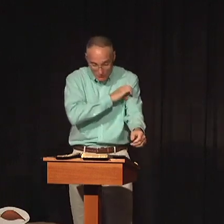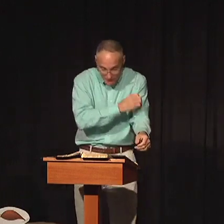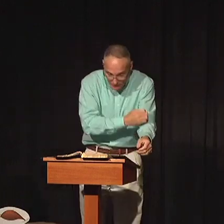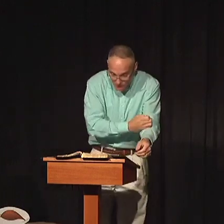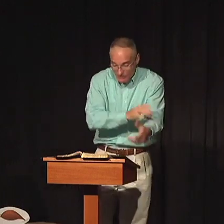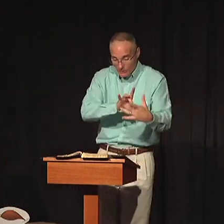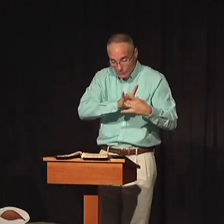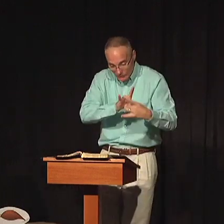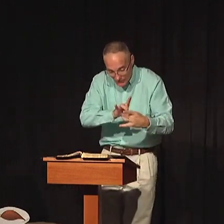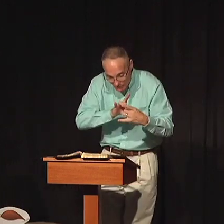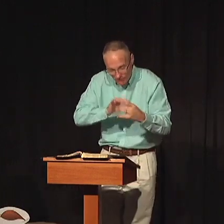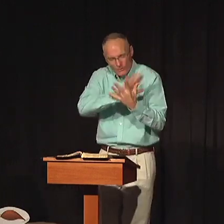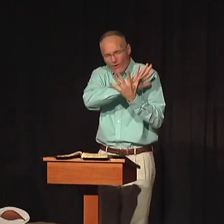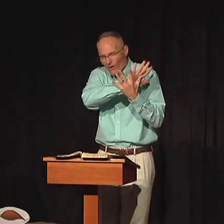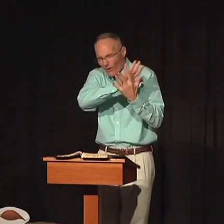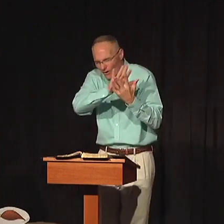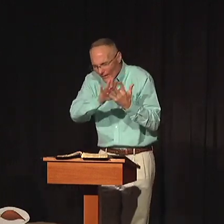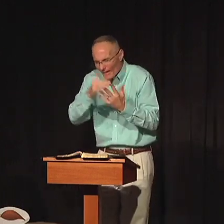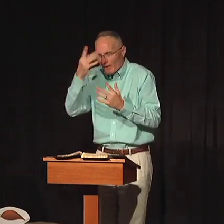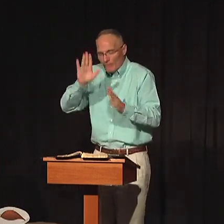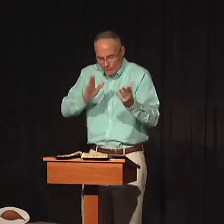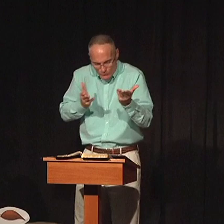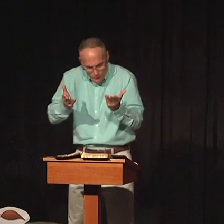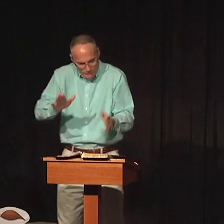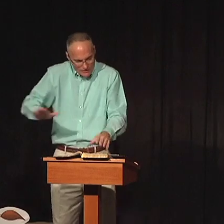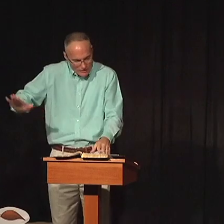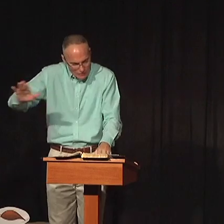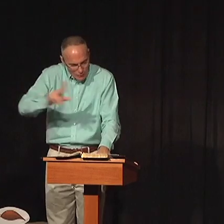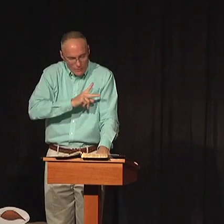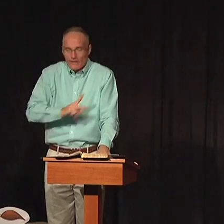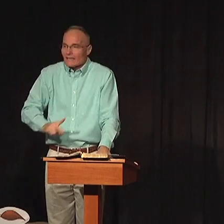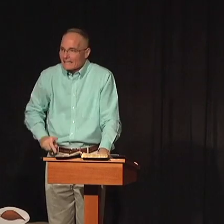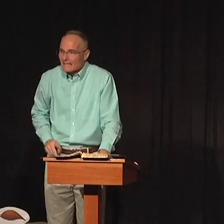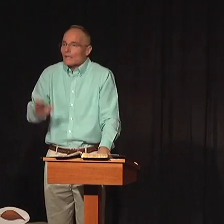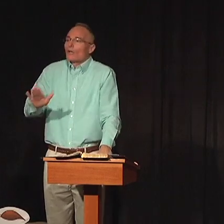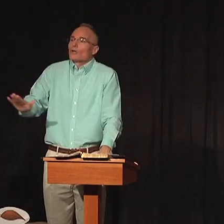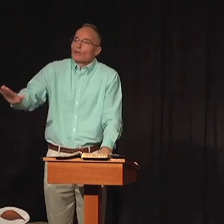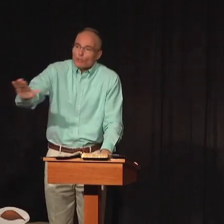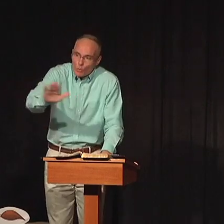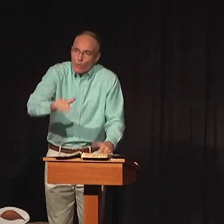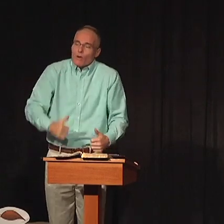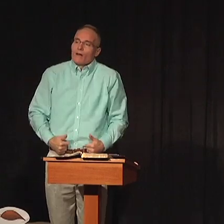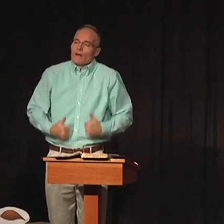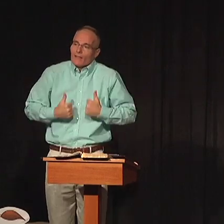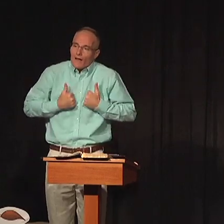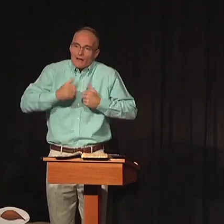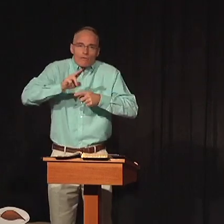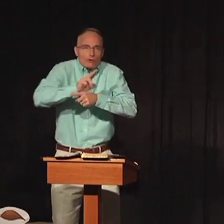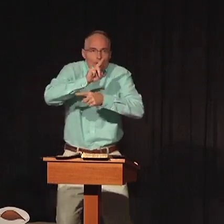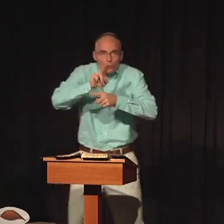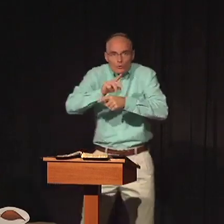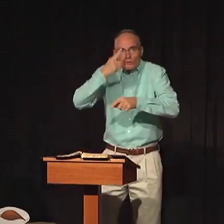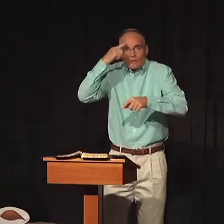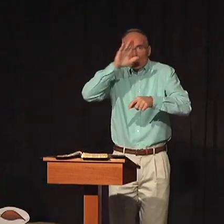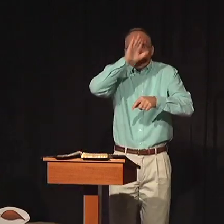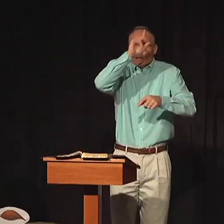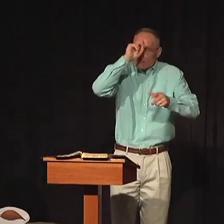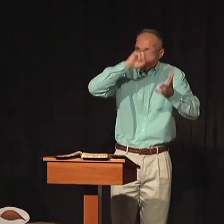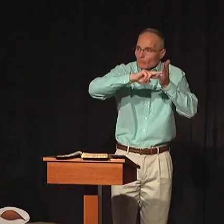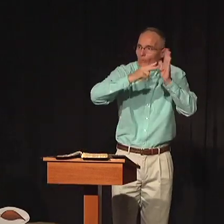your strength, your energy, your relationships. All of those things will serve the King. Your life,